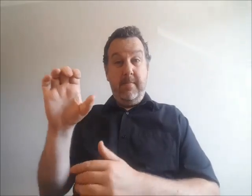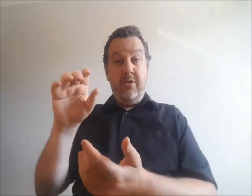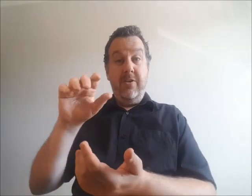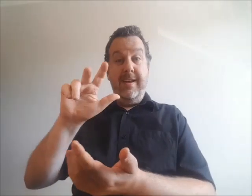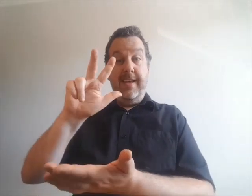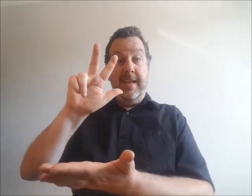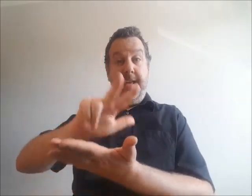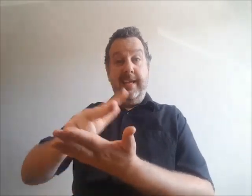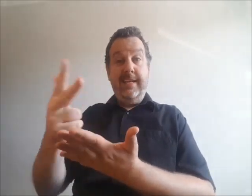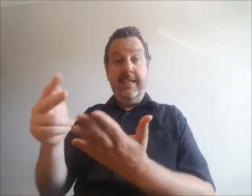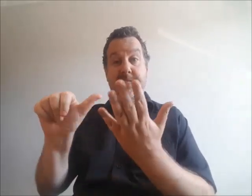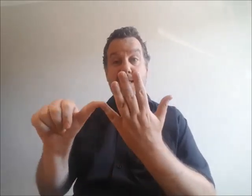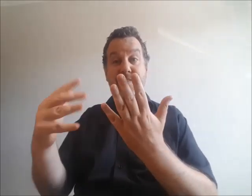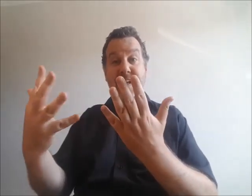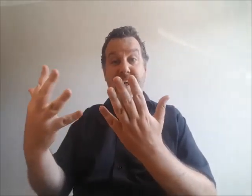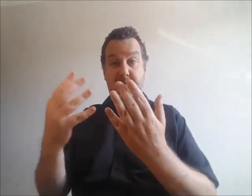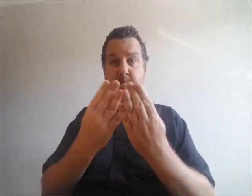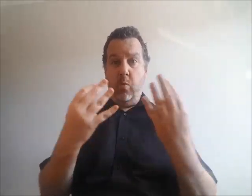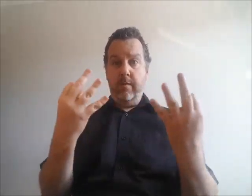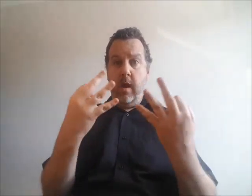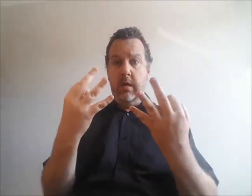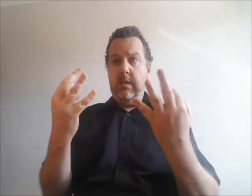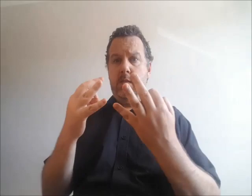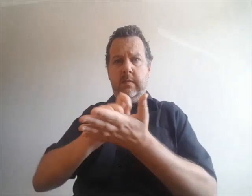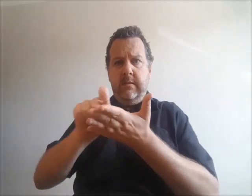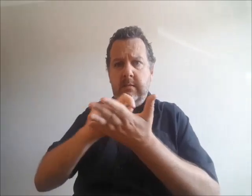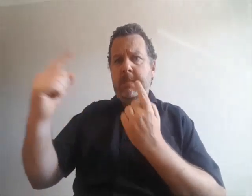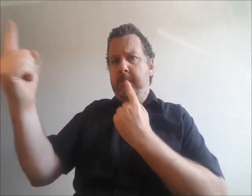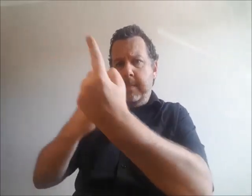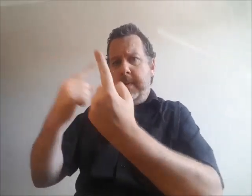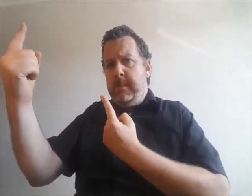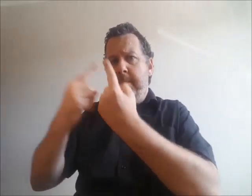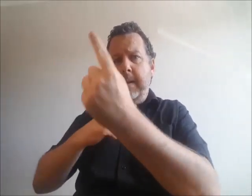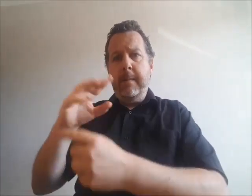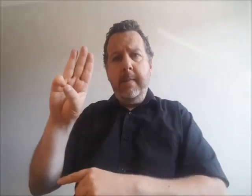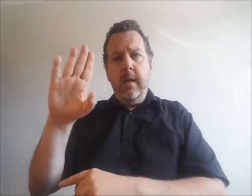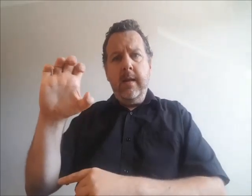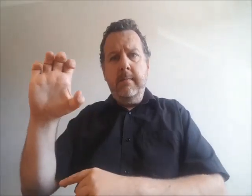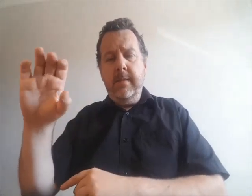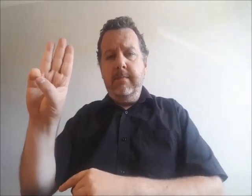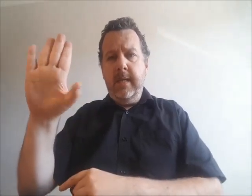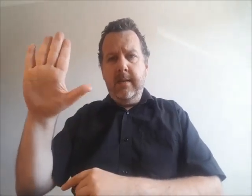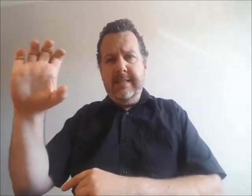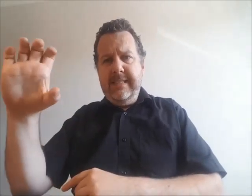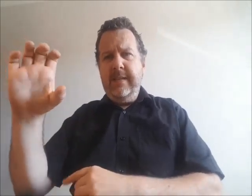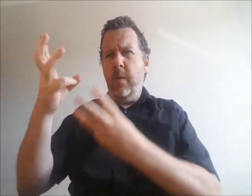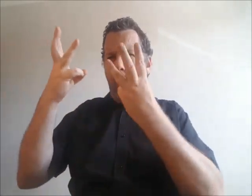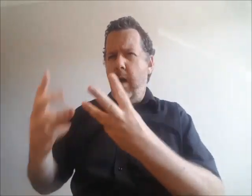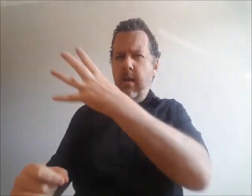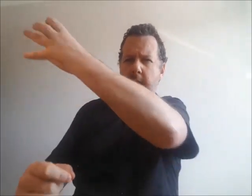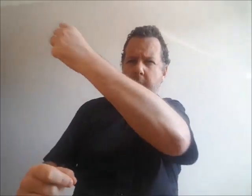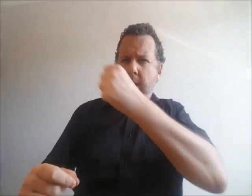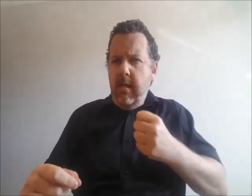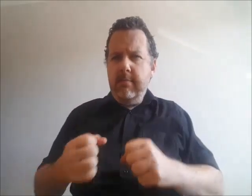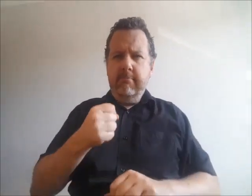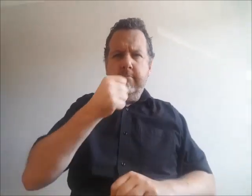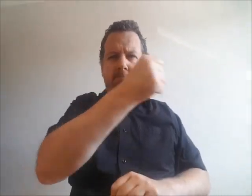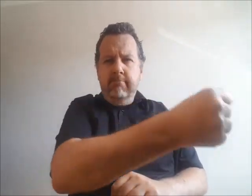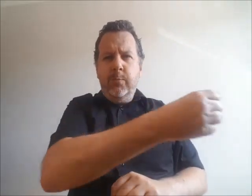about December of 1865. The Tralee Board are talking with the Poor Law Commission. They're going back and forth. The Board of Guardians want to withdraw